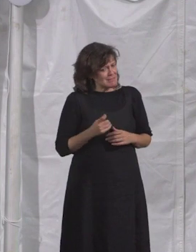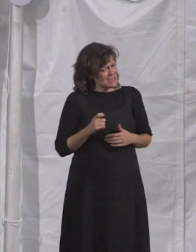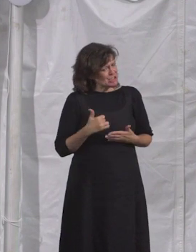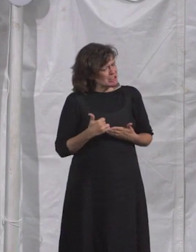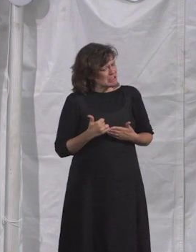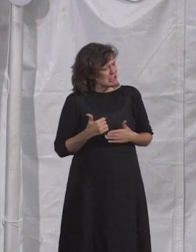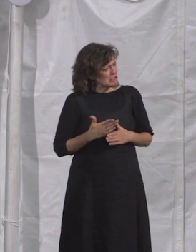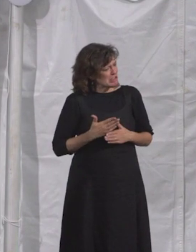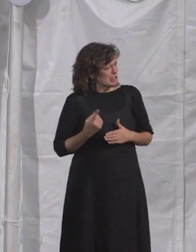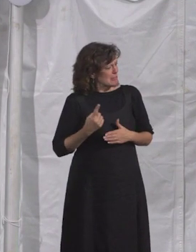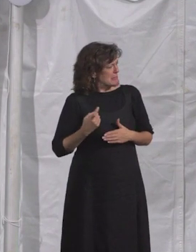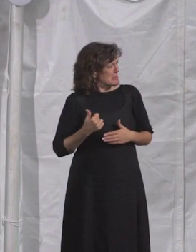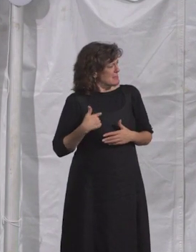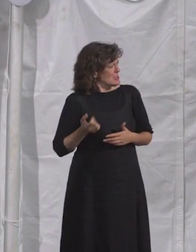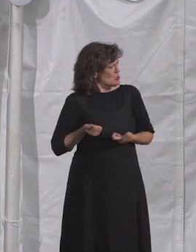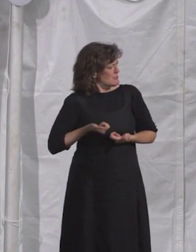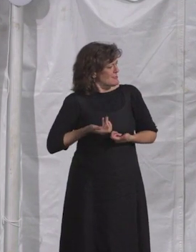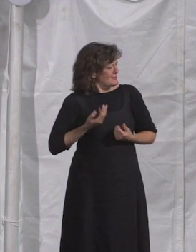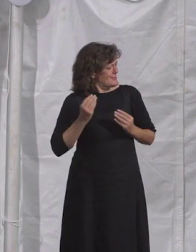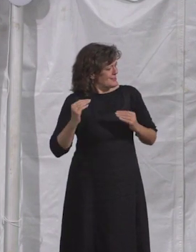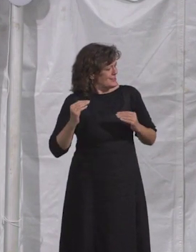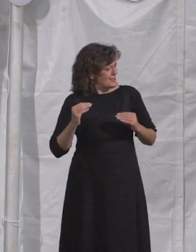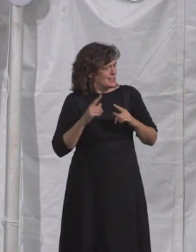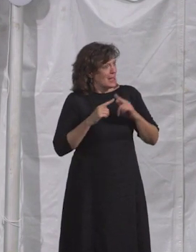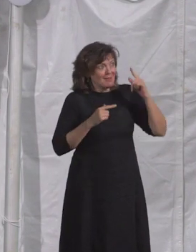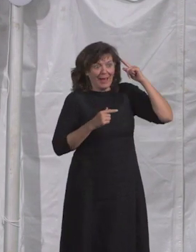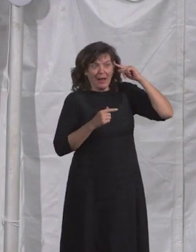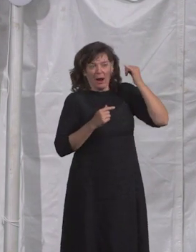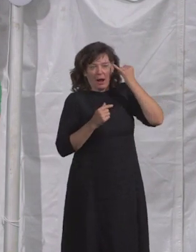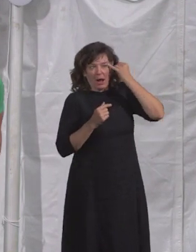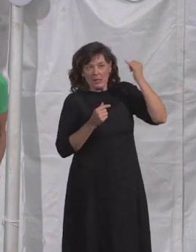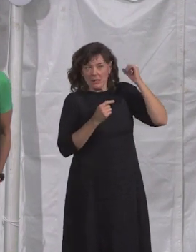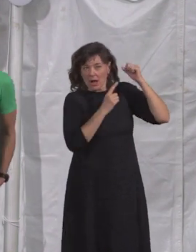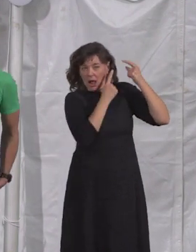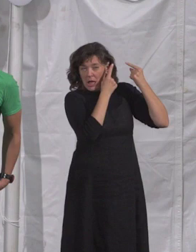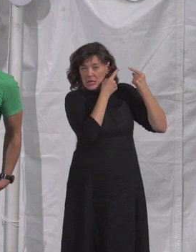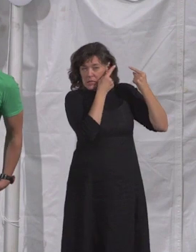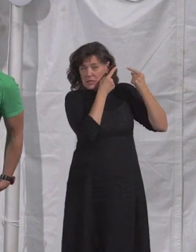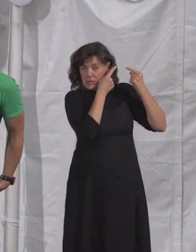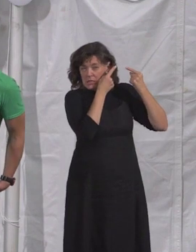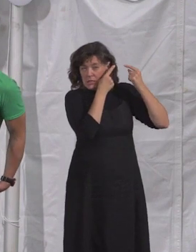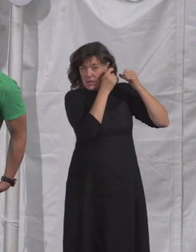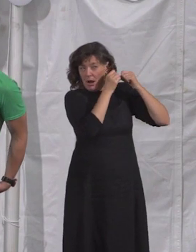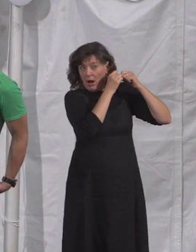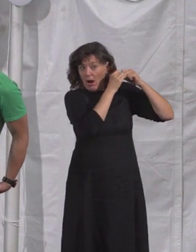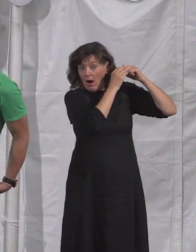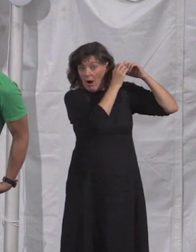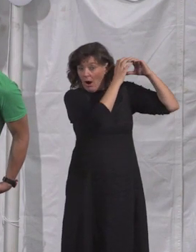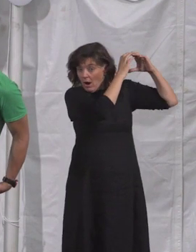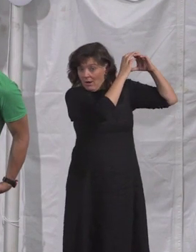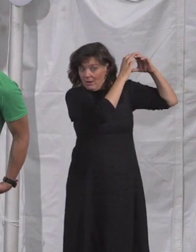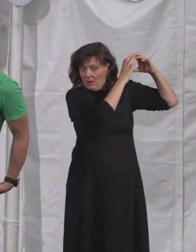It'll bloom like a tulip. It'll be like, "Eh," and it'll be like, "I am a good idea.